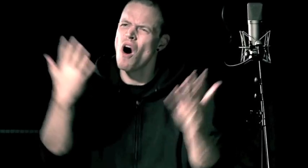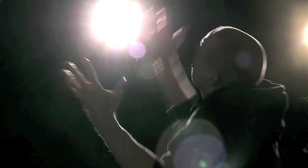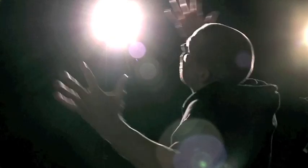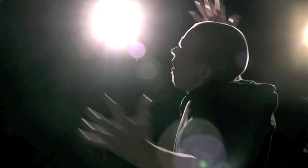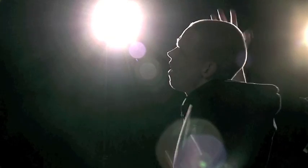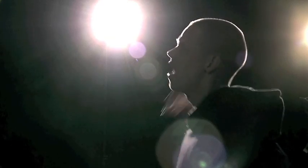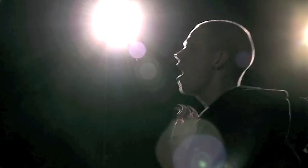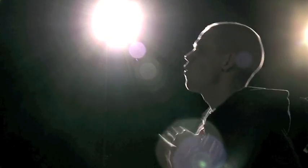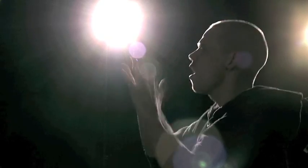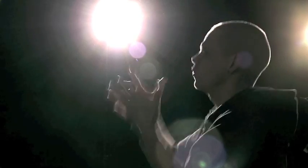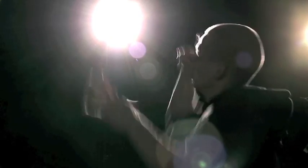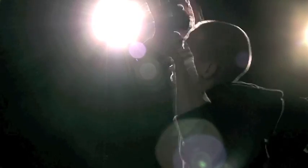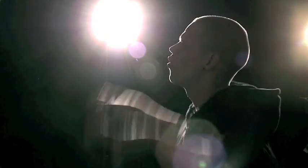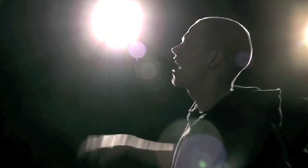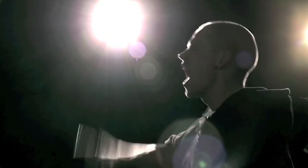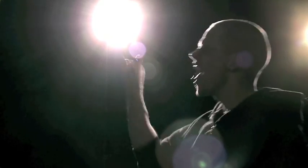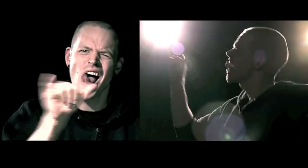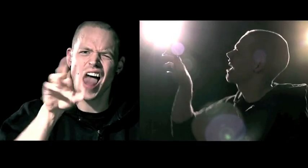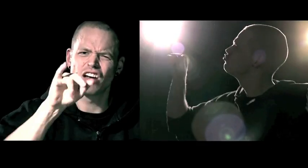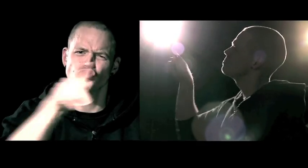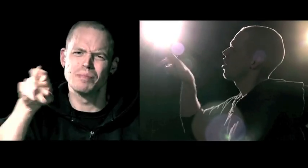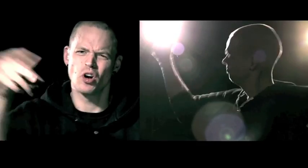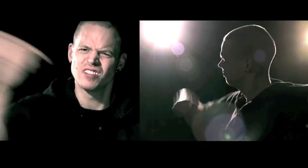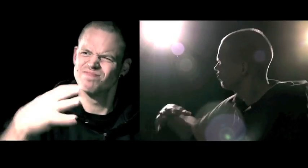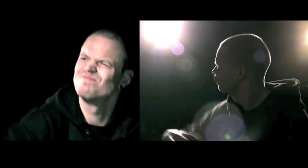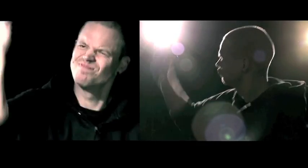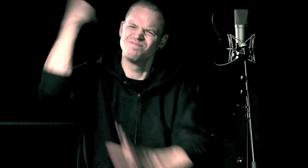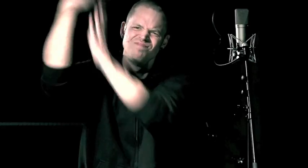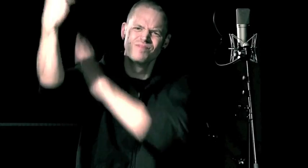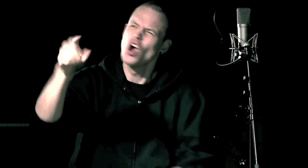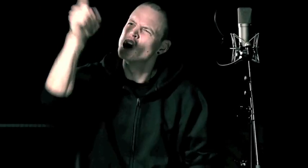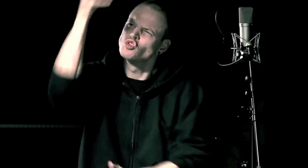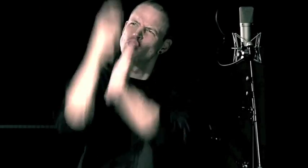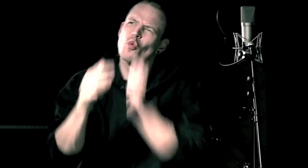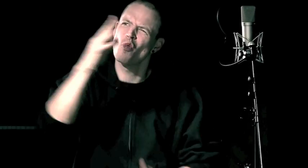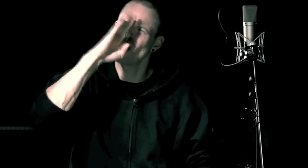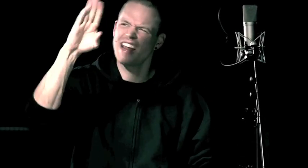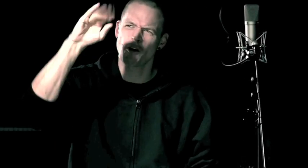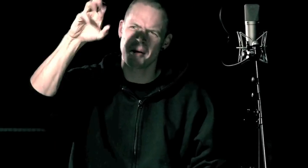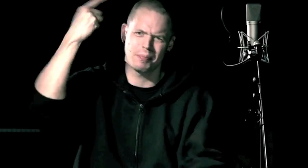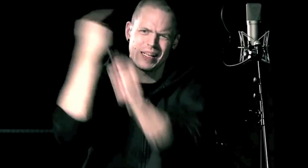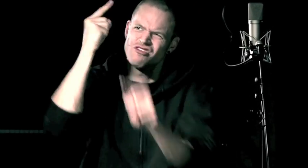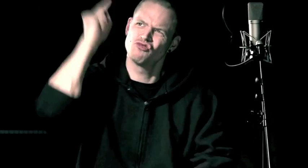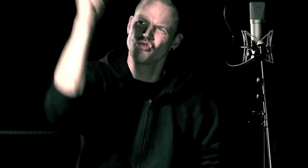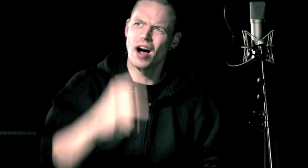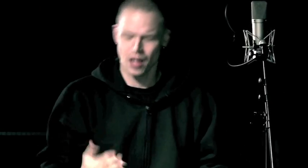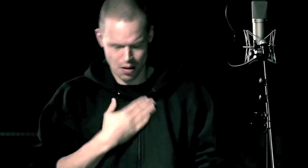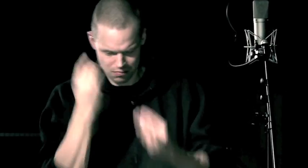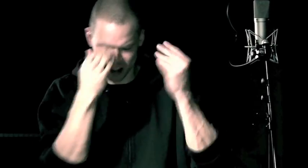so wrong, our world was shaking. It's like the ripple came and took you from us. In such a cruel way, it would never be just. My thoughts go to